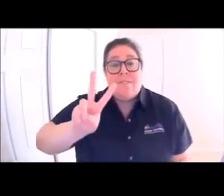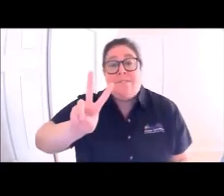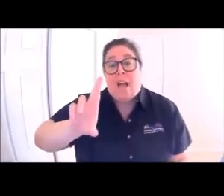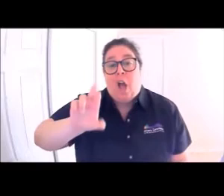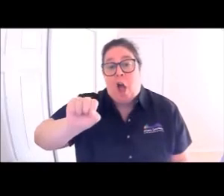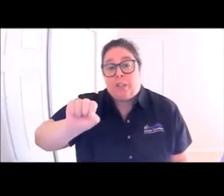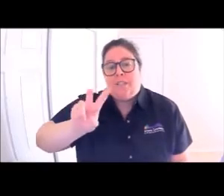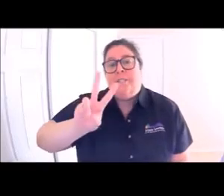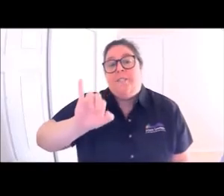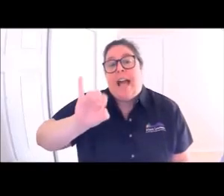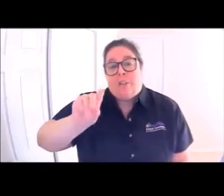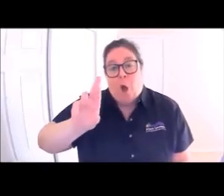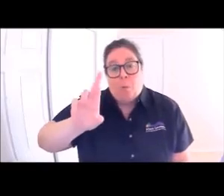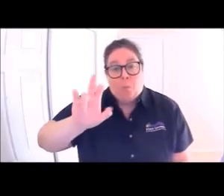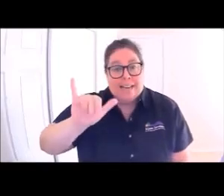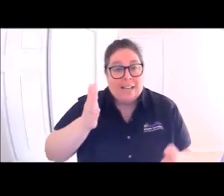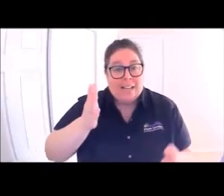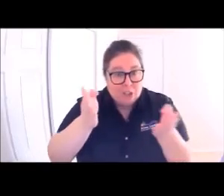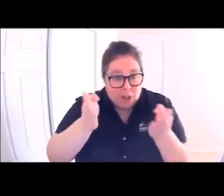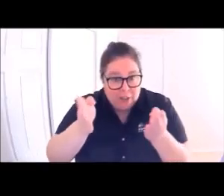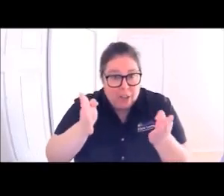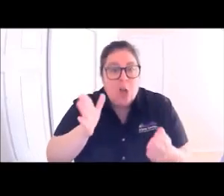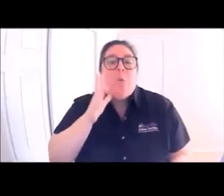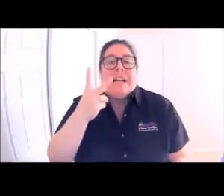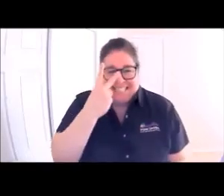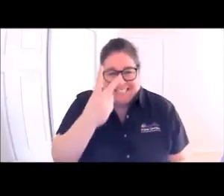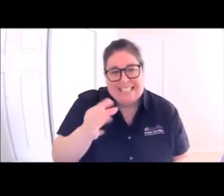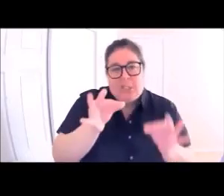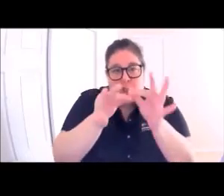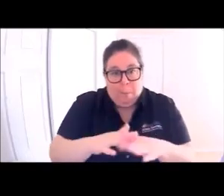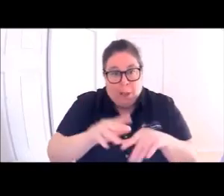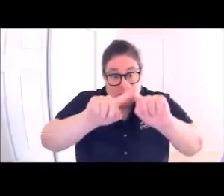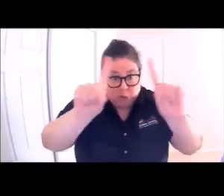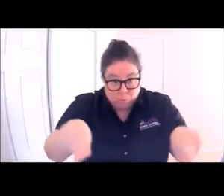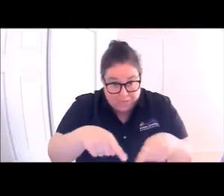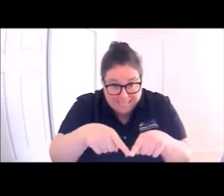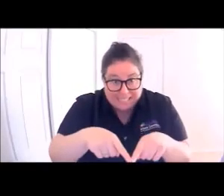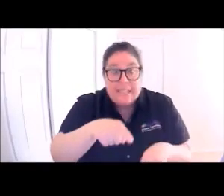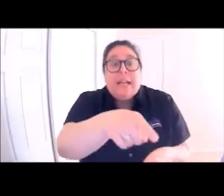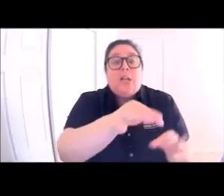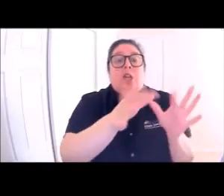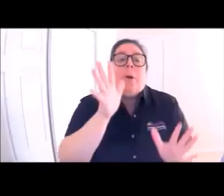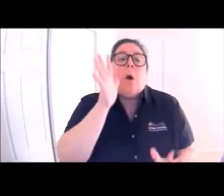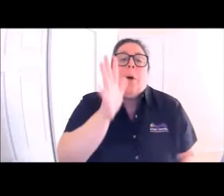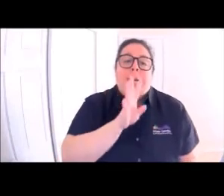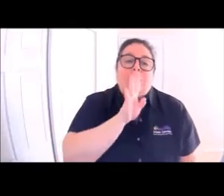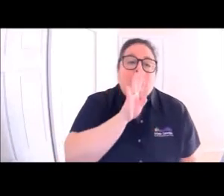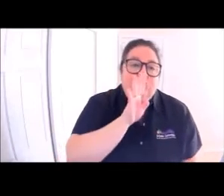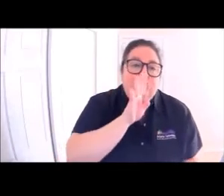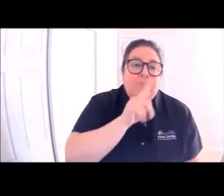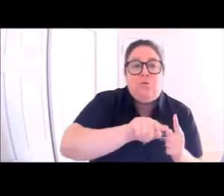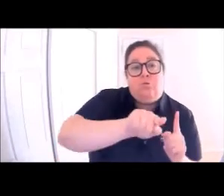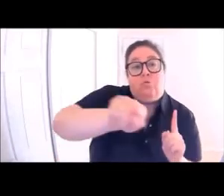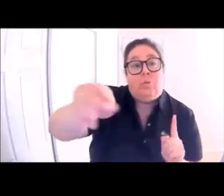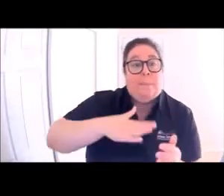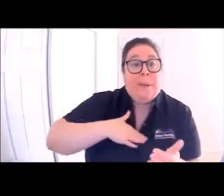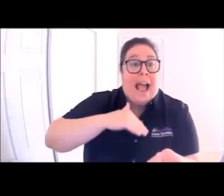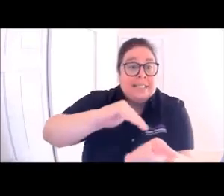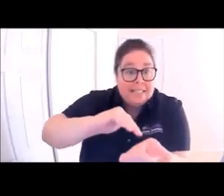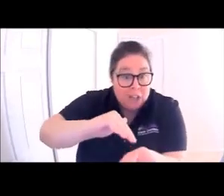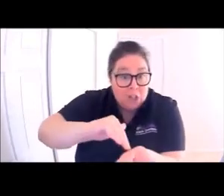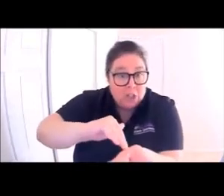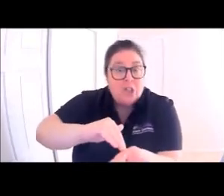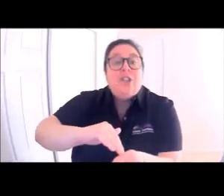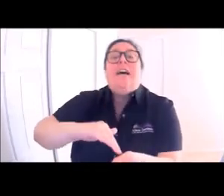video phone and connect to VRS, Video Relay Service. I can see the interpreter on the screen,